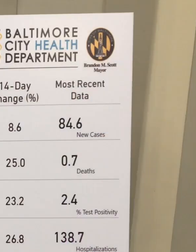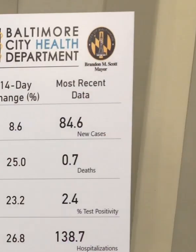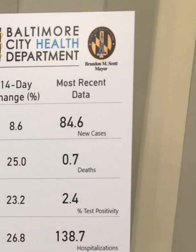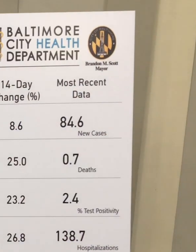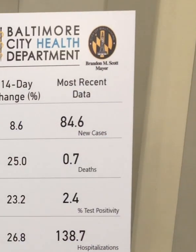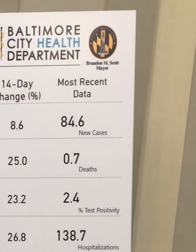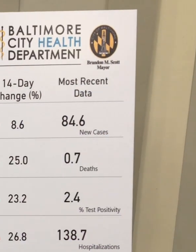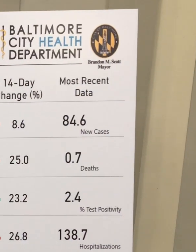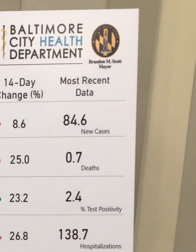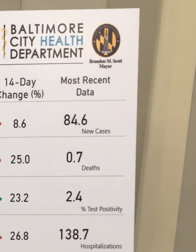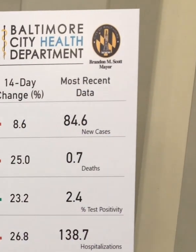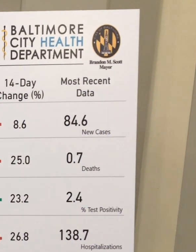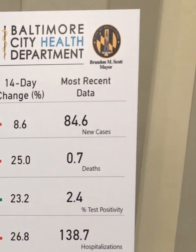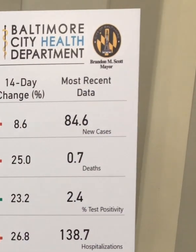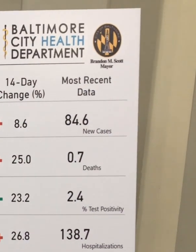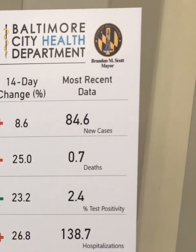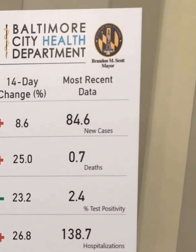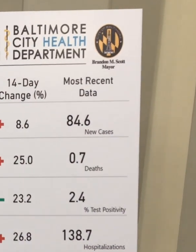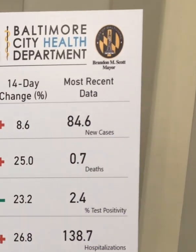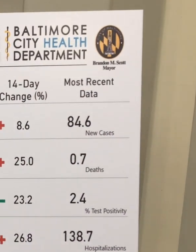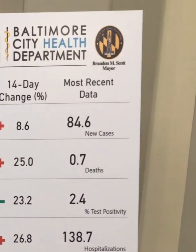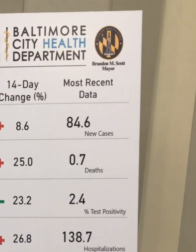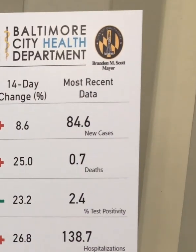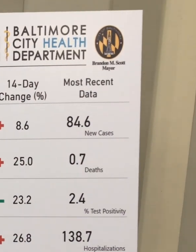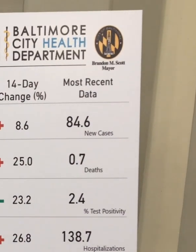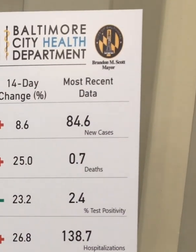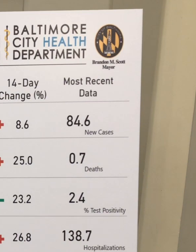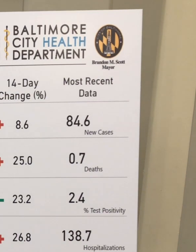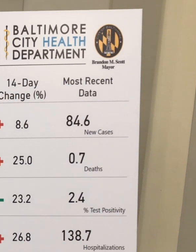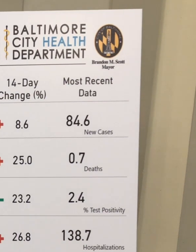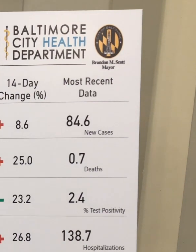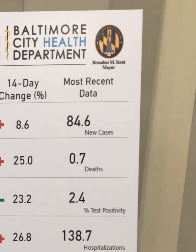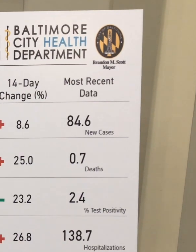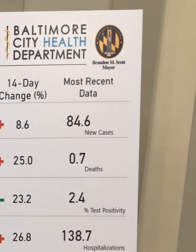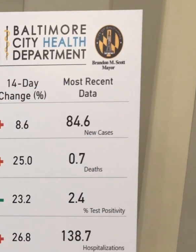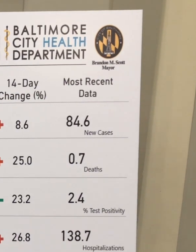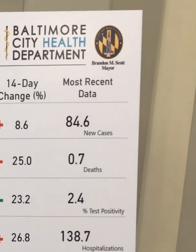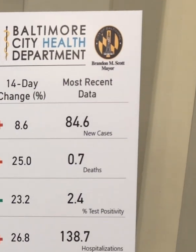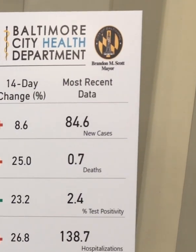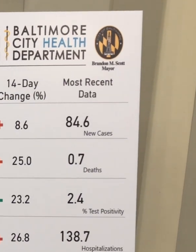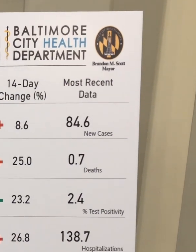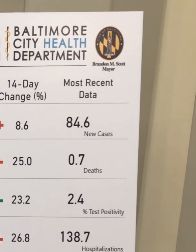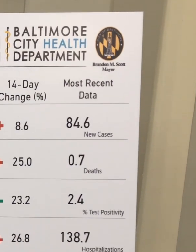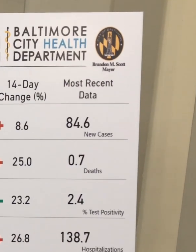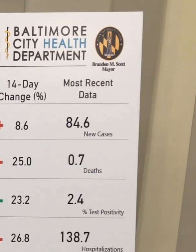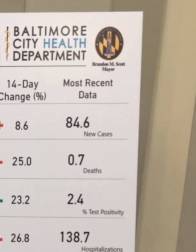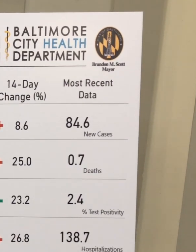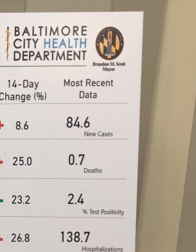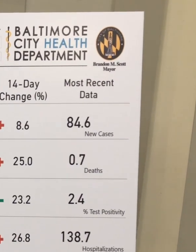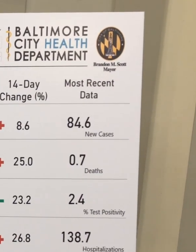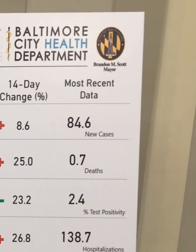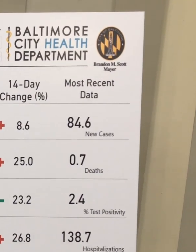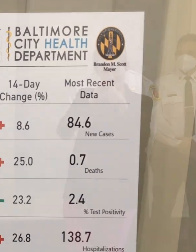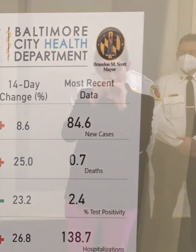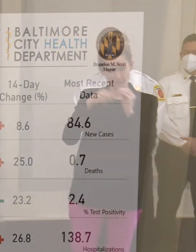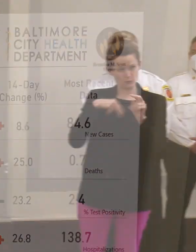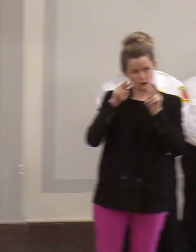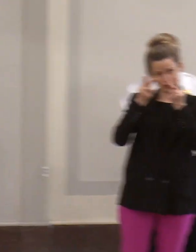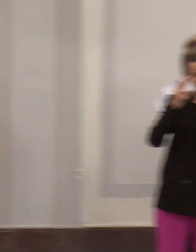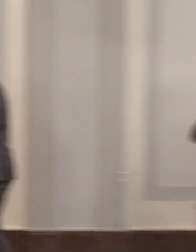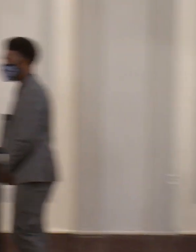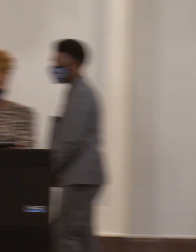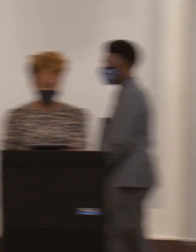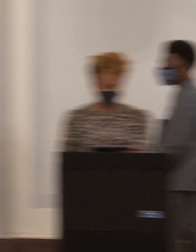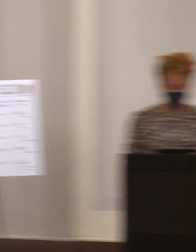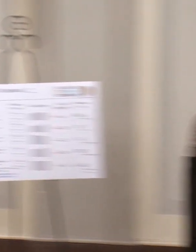City, all via 7-day averages to account for daily swings in the data. That's this very first, or actually the first dashboard that you see